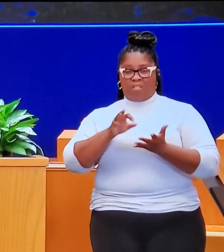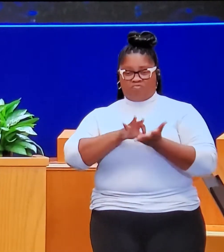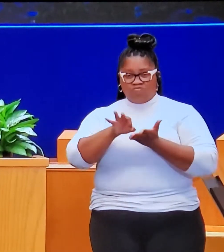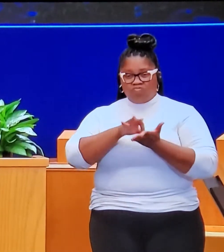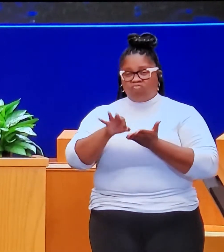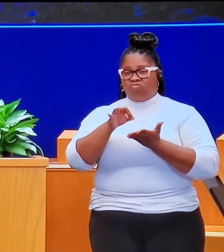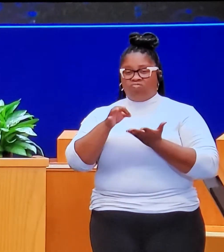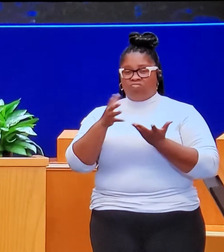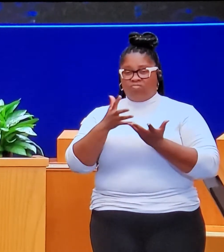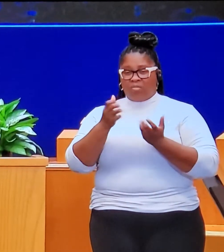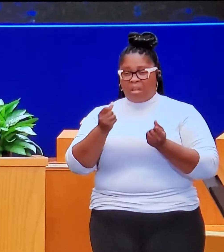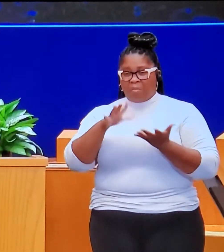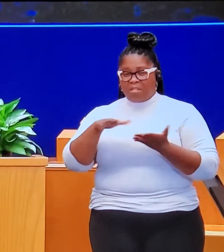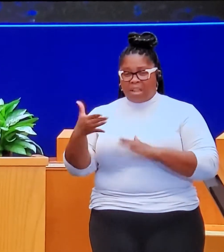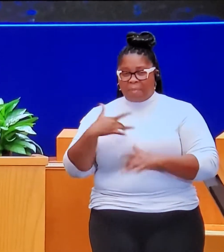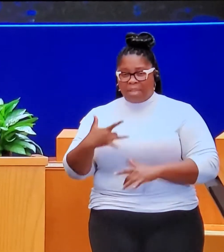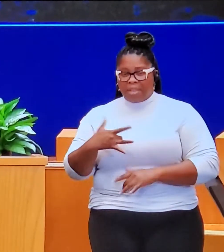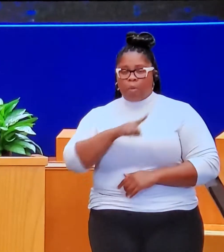1.8%.